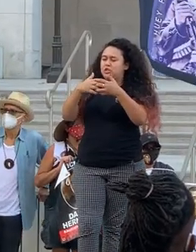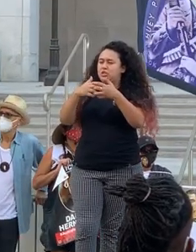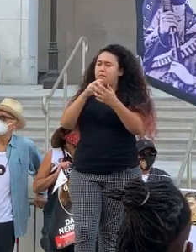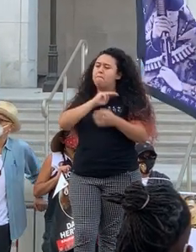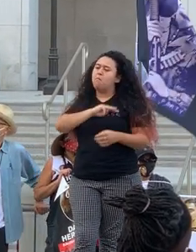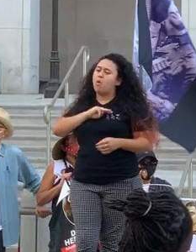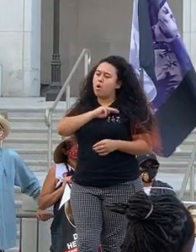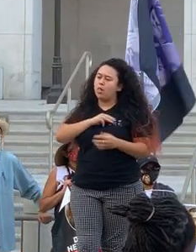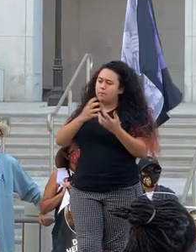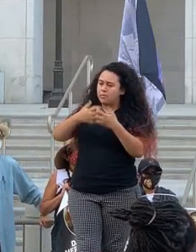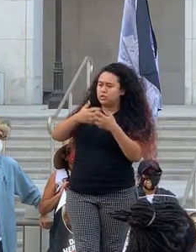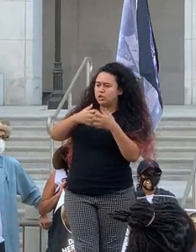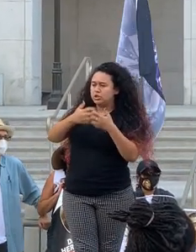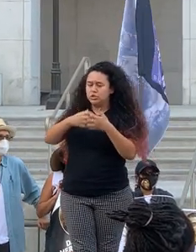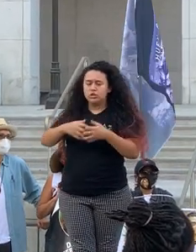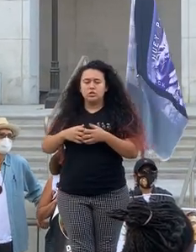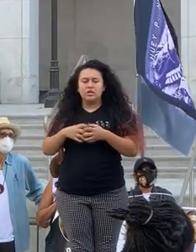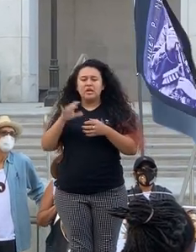In this,